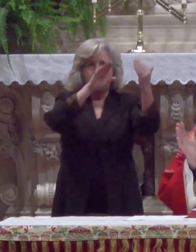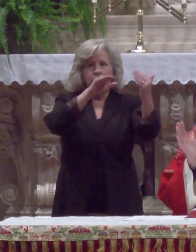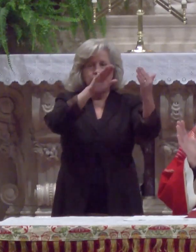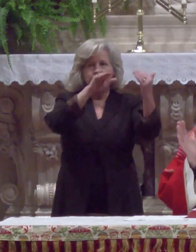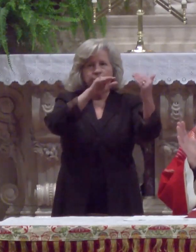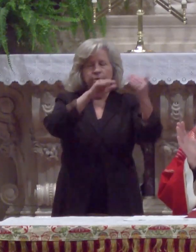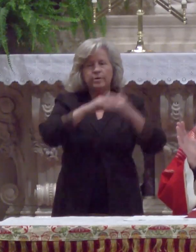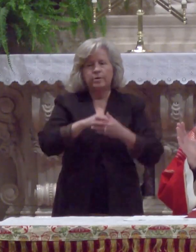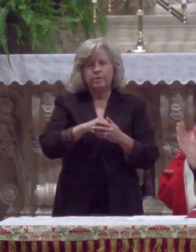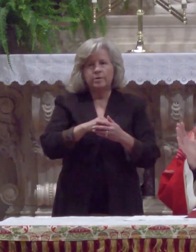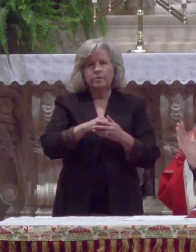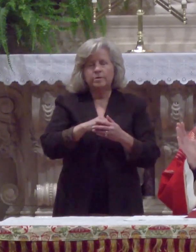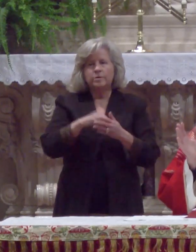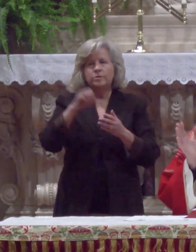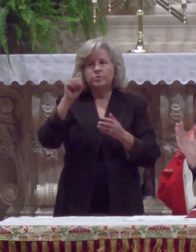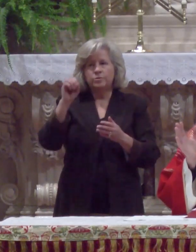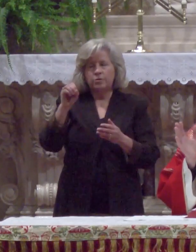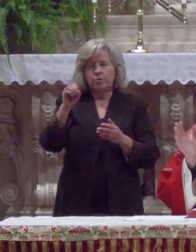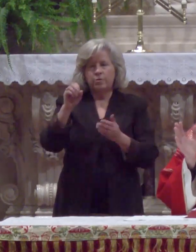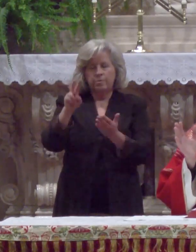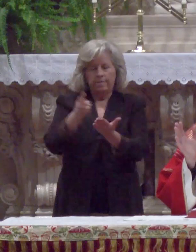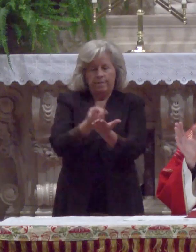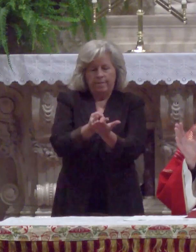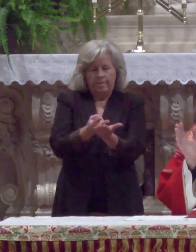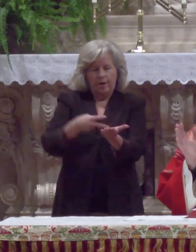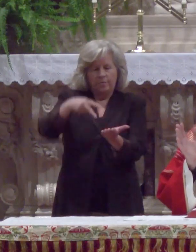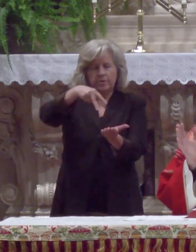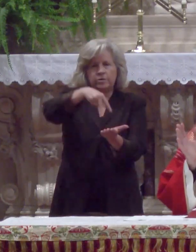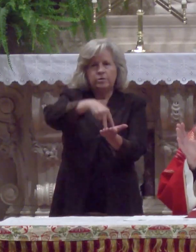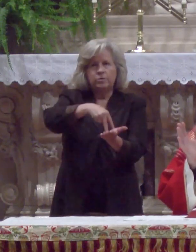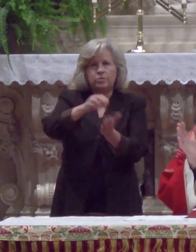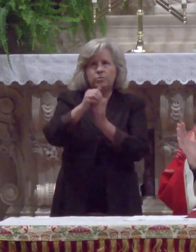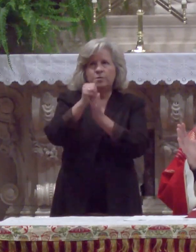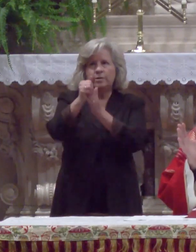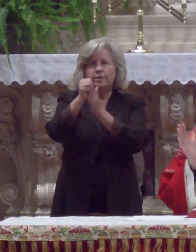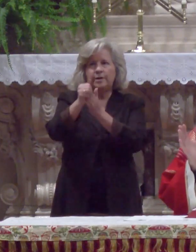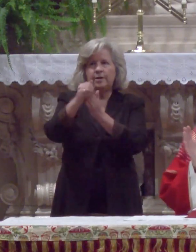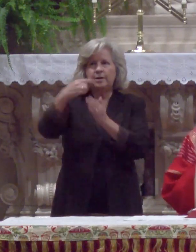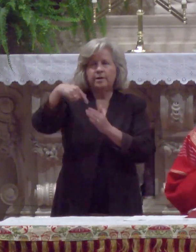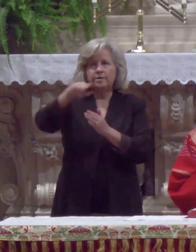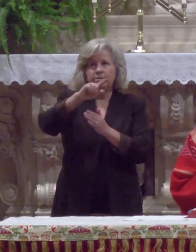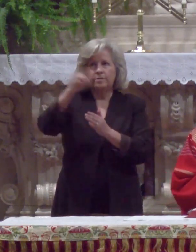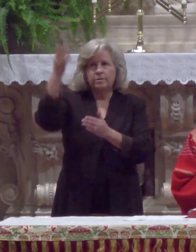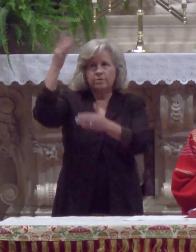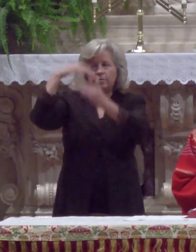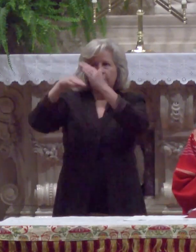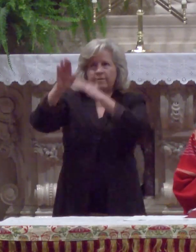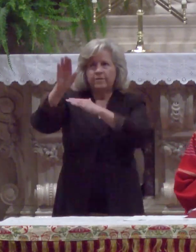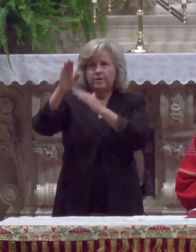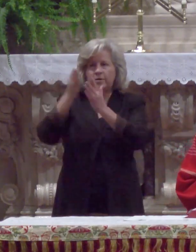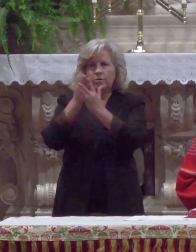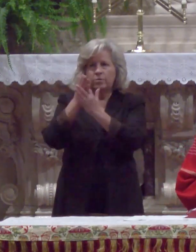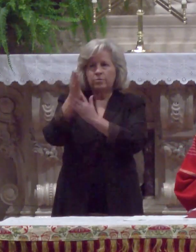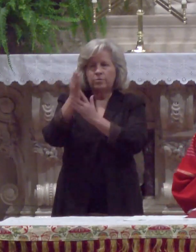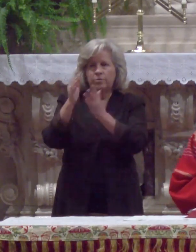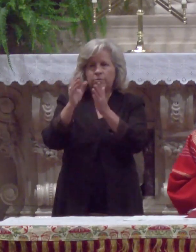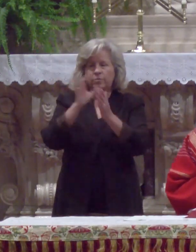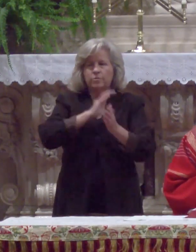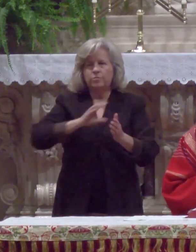believe. So by his resurrection, you may lead us to where you call, through Christ our